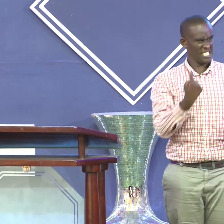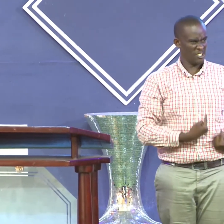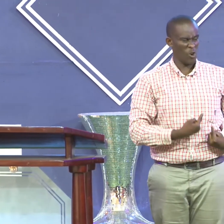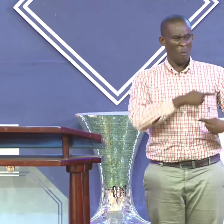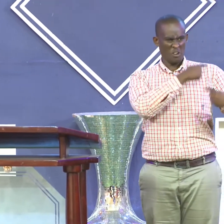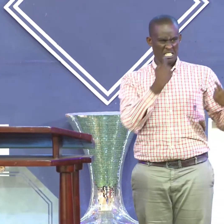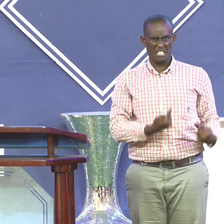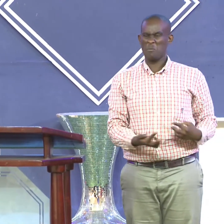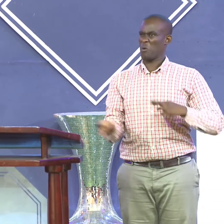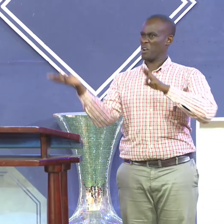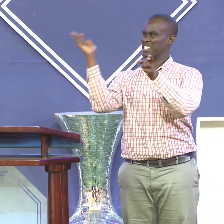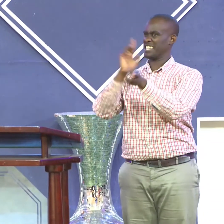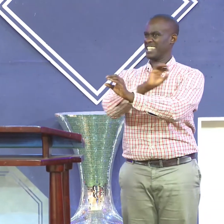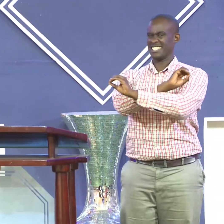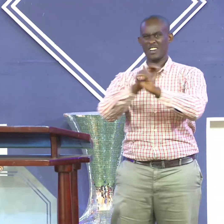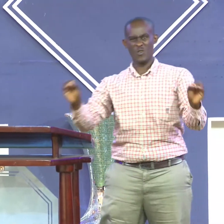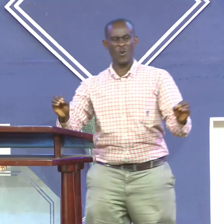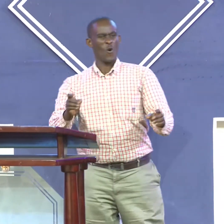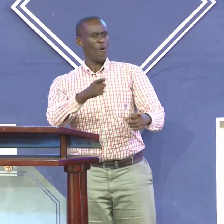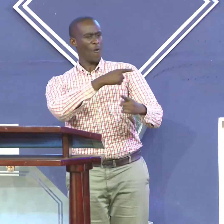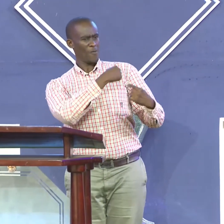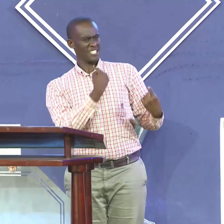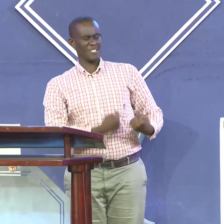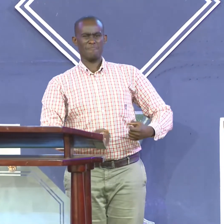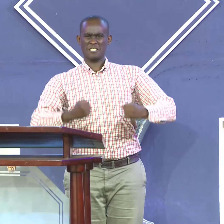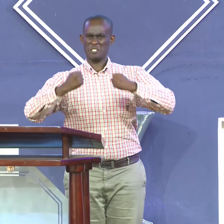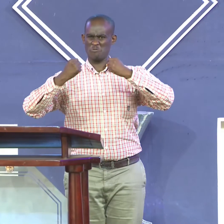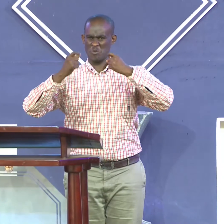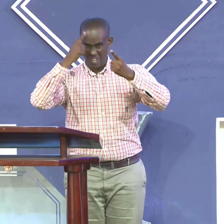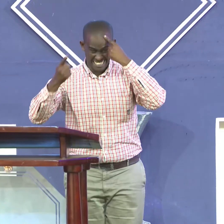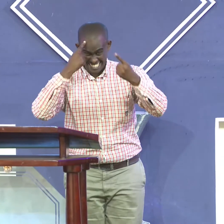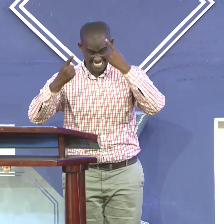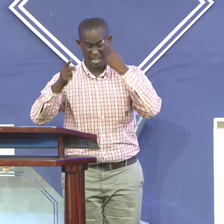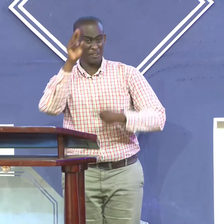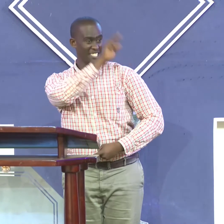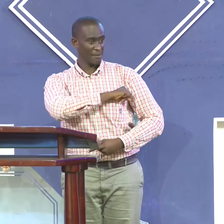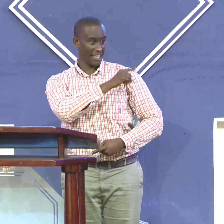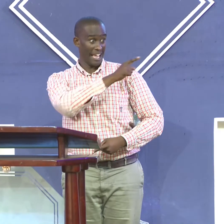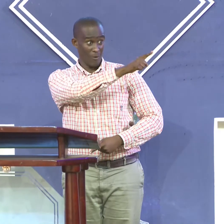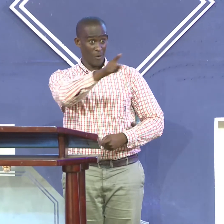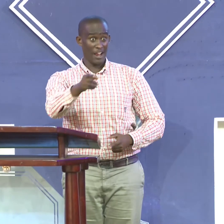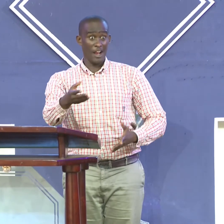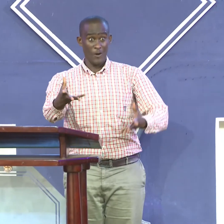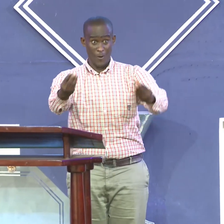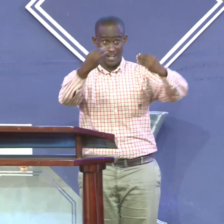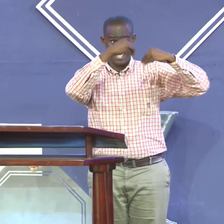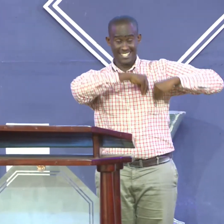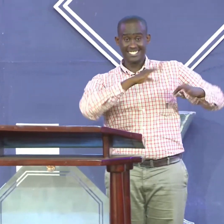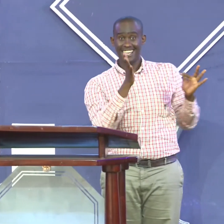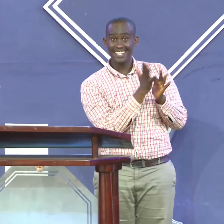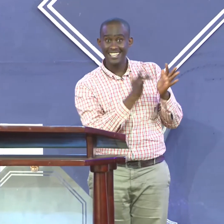That heart which was not repentant, which was hardened in sin. When we enter